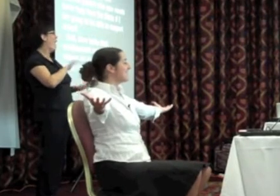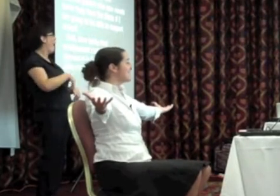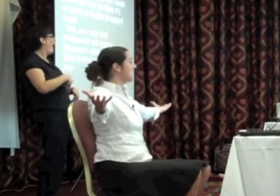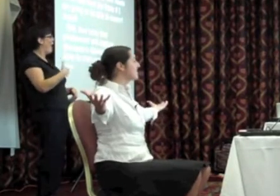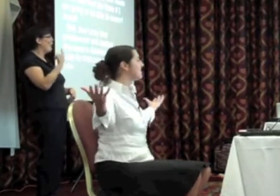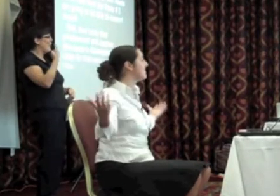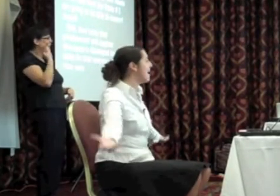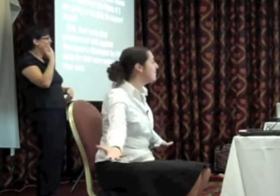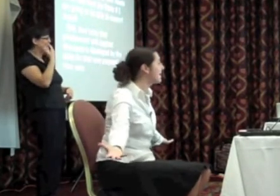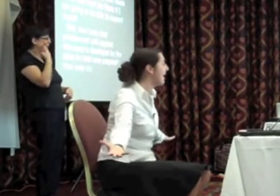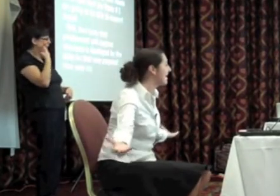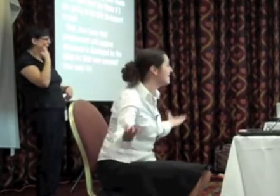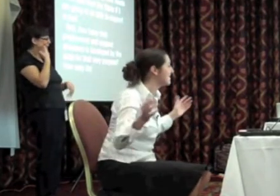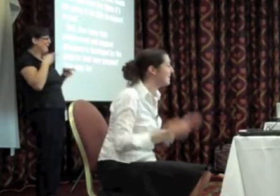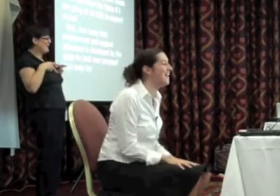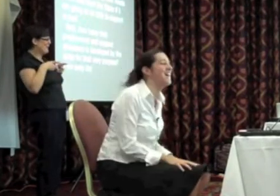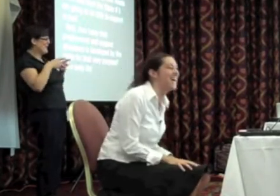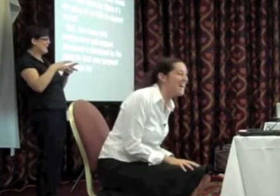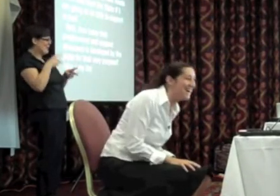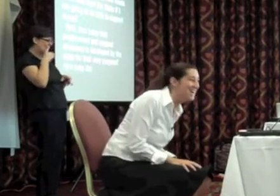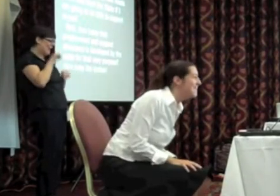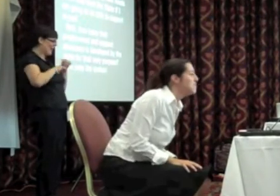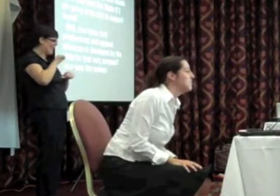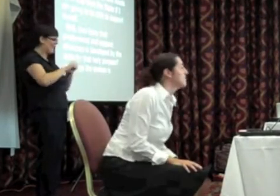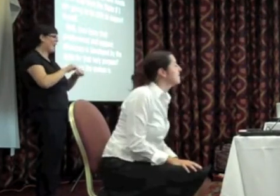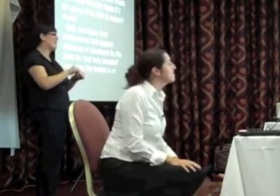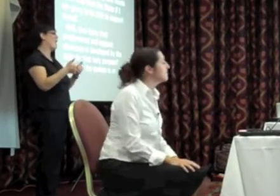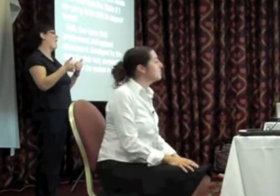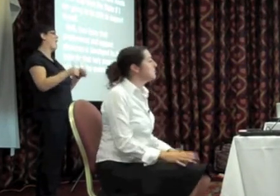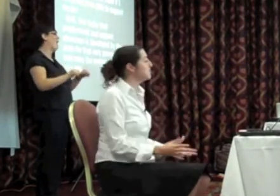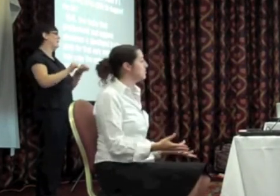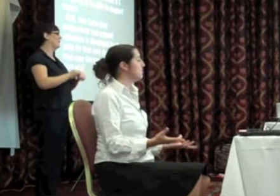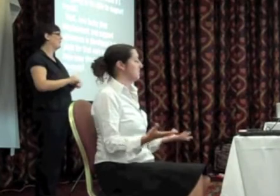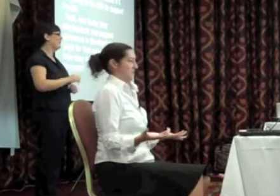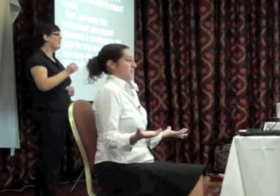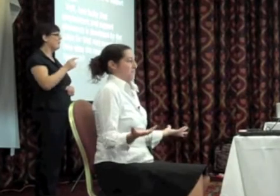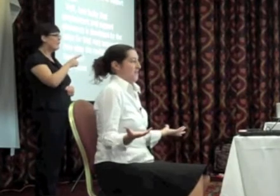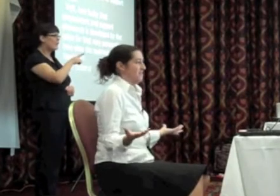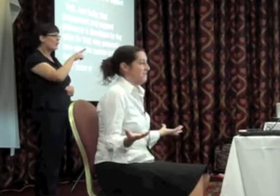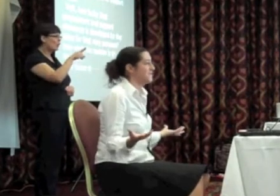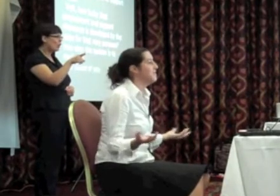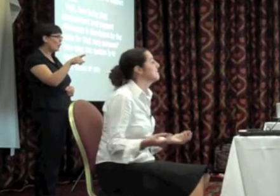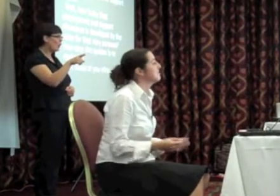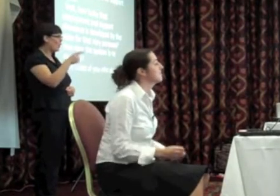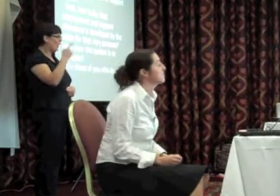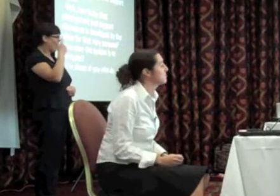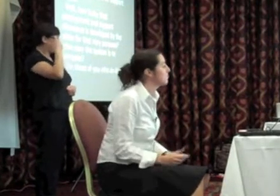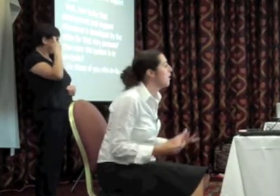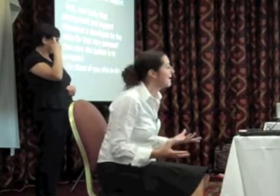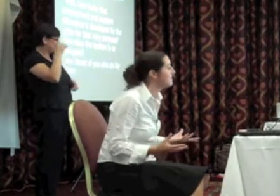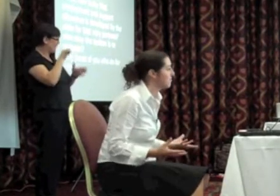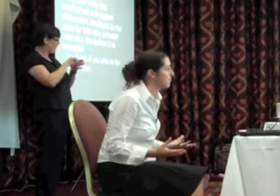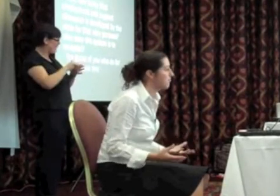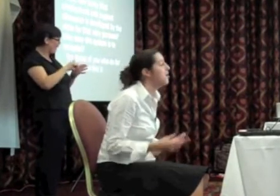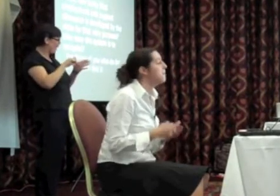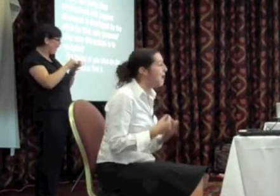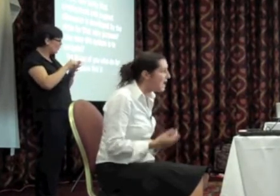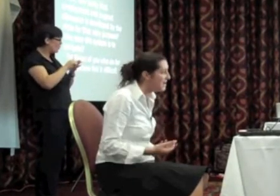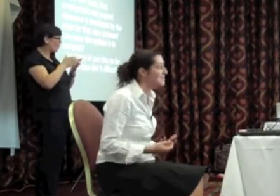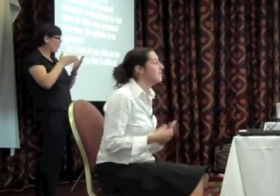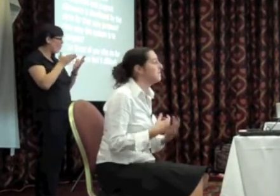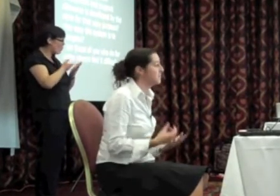the system is to navigate! But for those of you who do, for some reason, find it difficult to wade